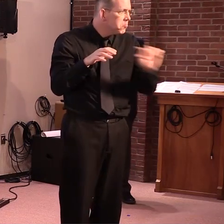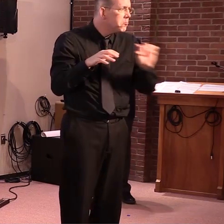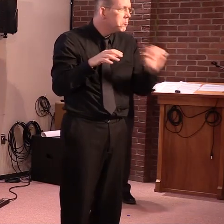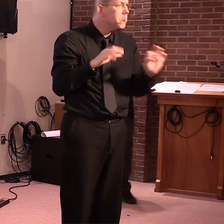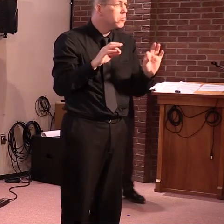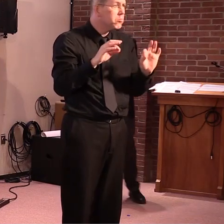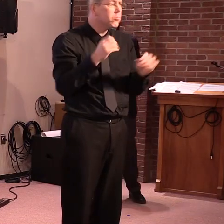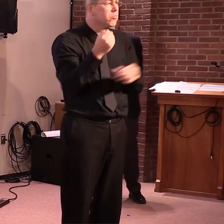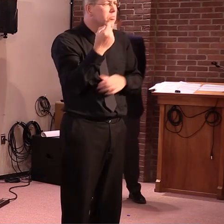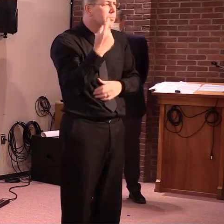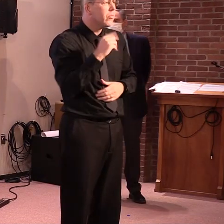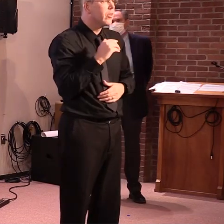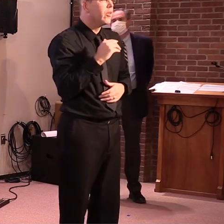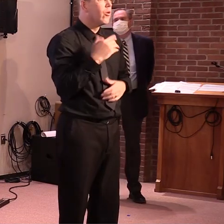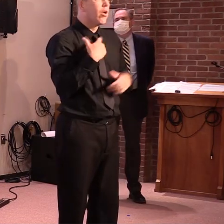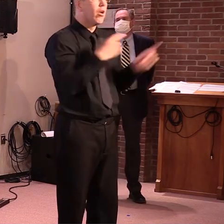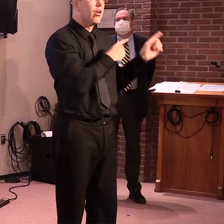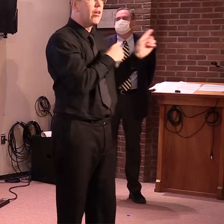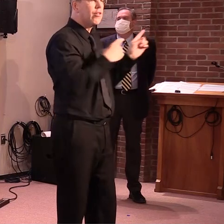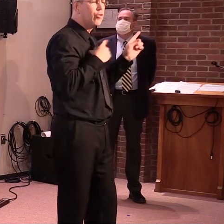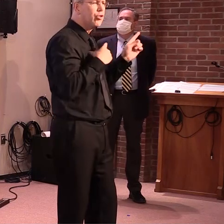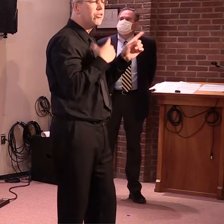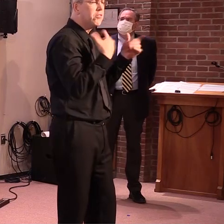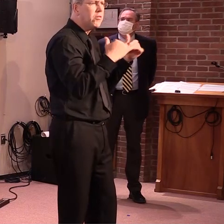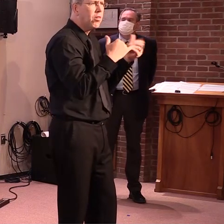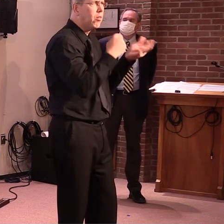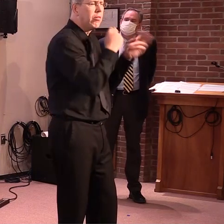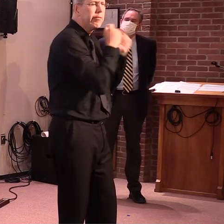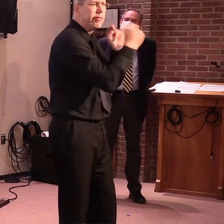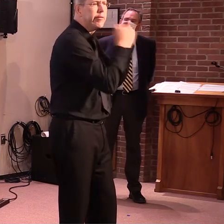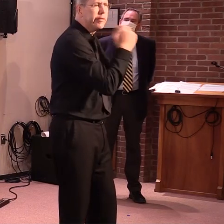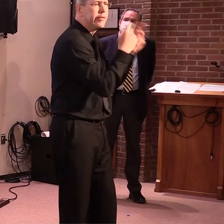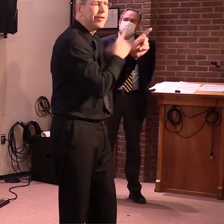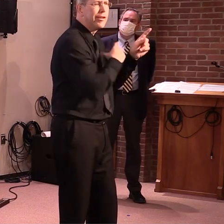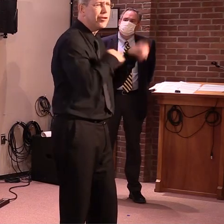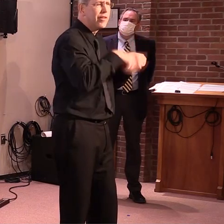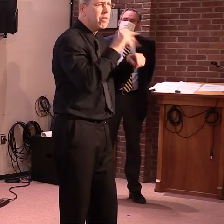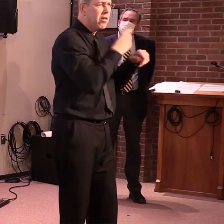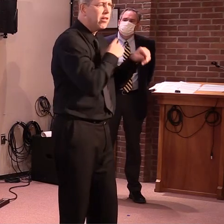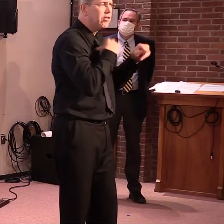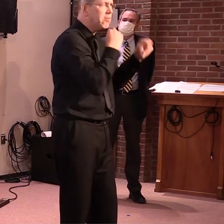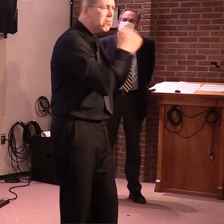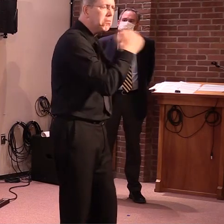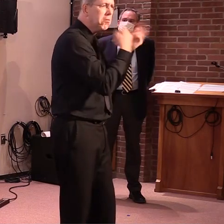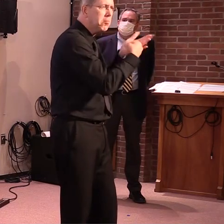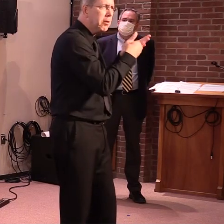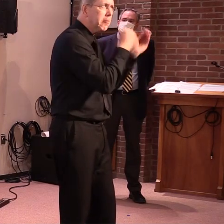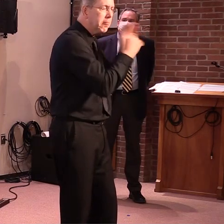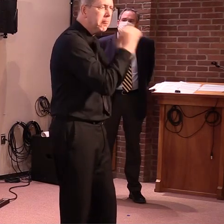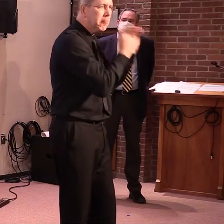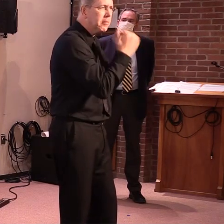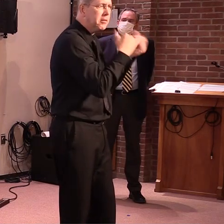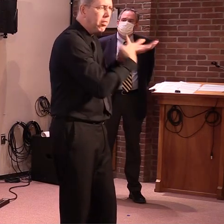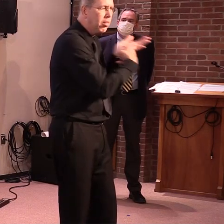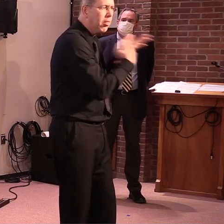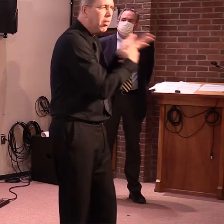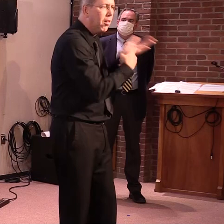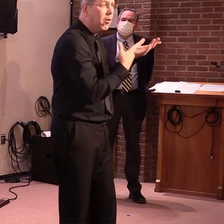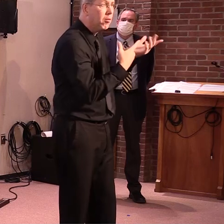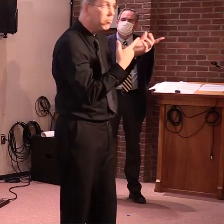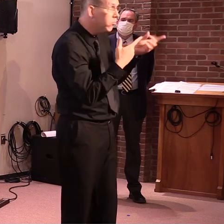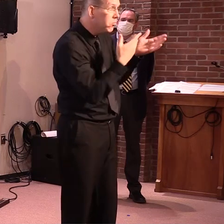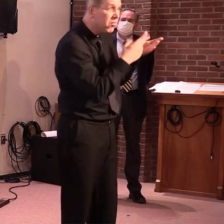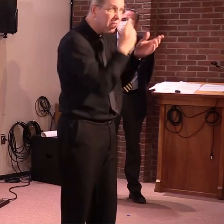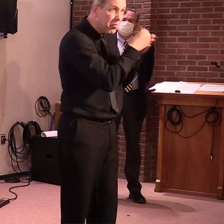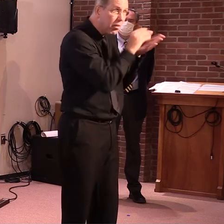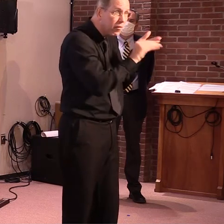it goes. But we really do need to stabilize our healthcare system. As you mentioned, a lot of losses out there, and